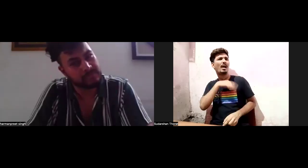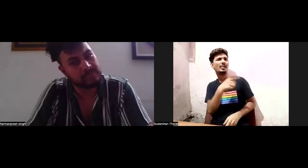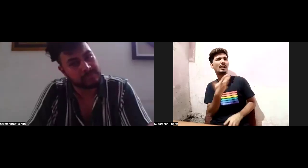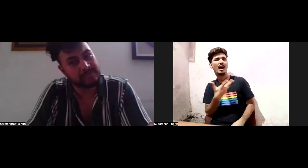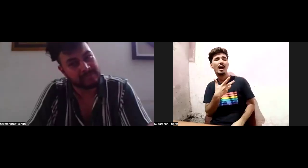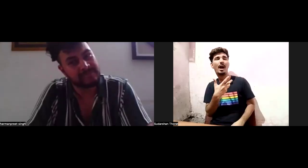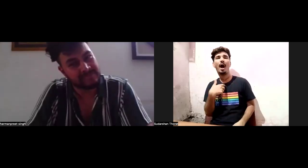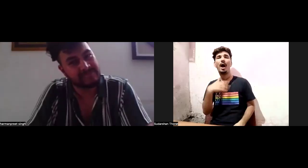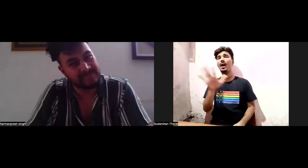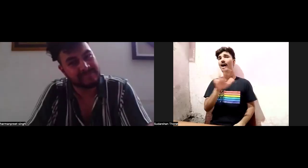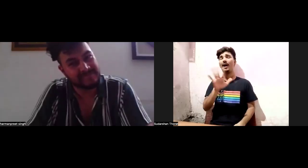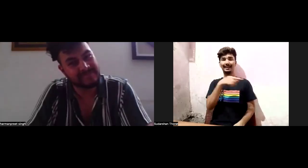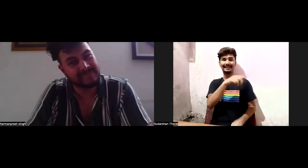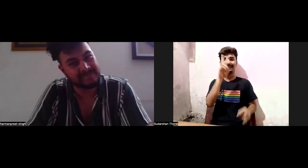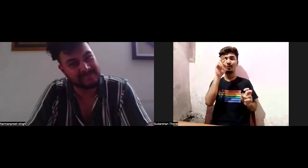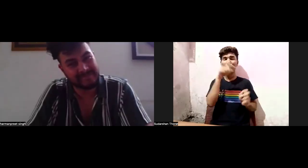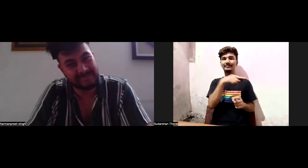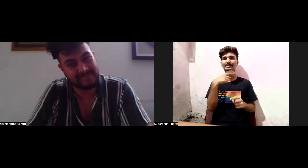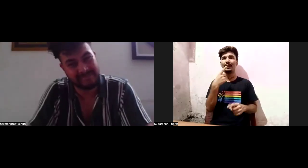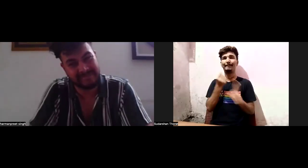lot of other marginalized groups as well.